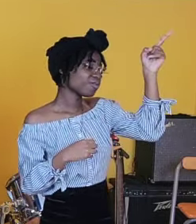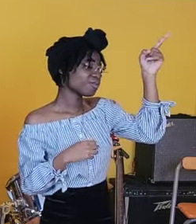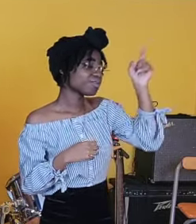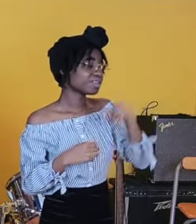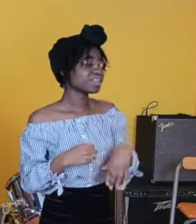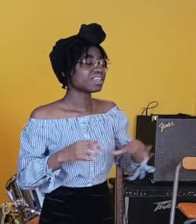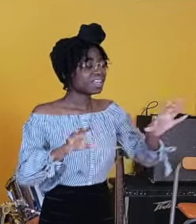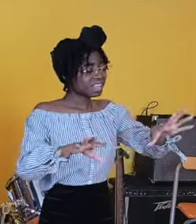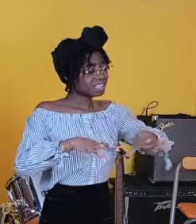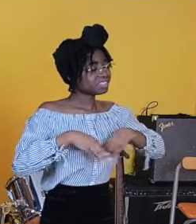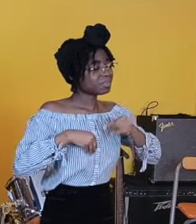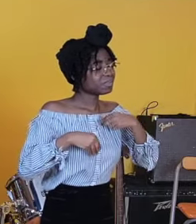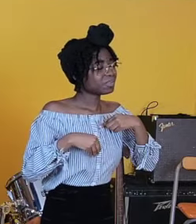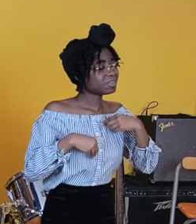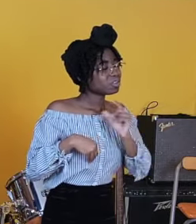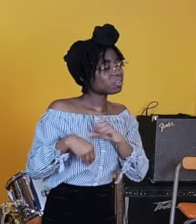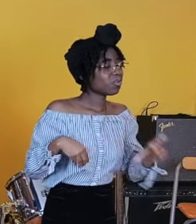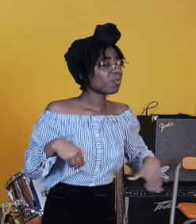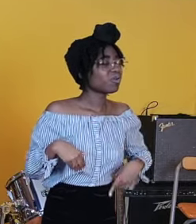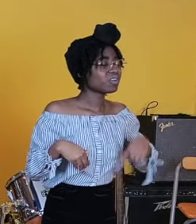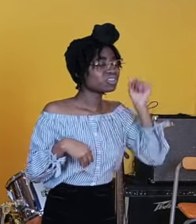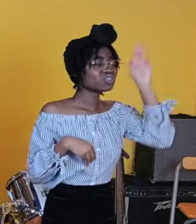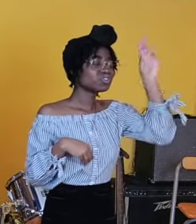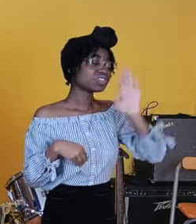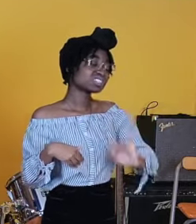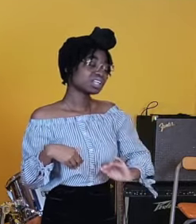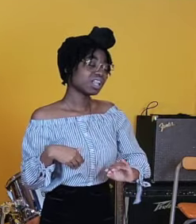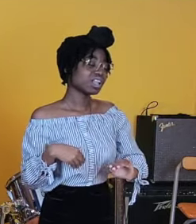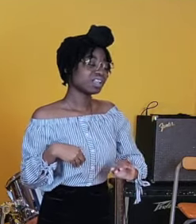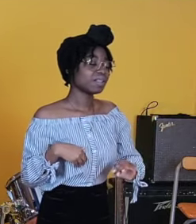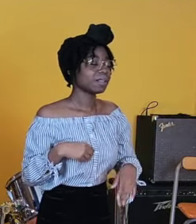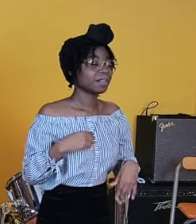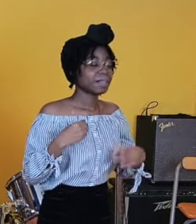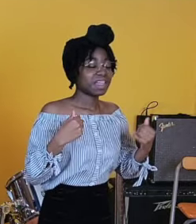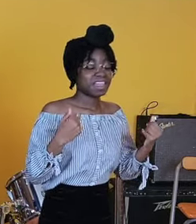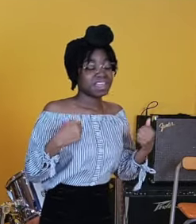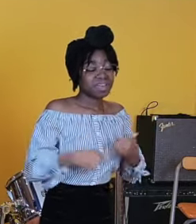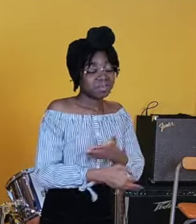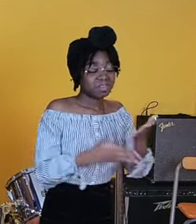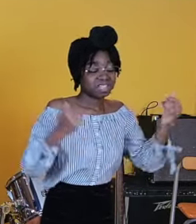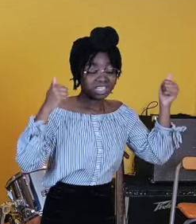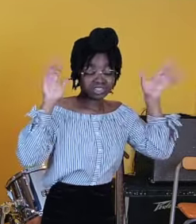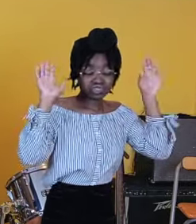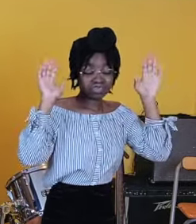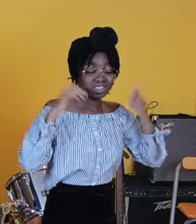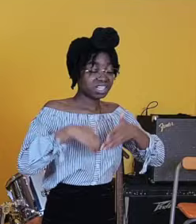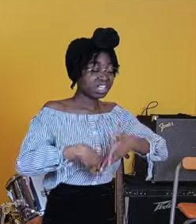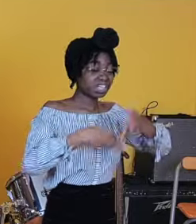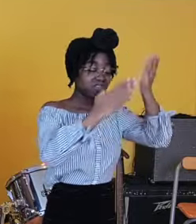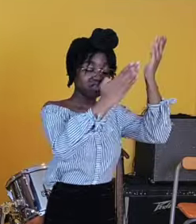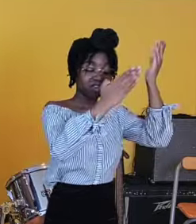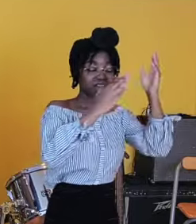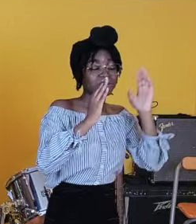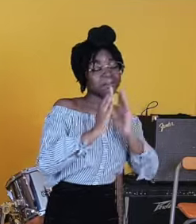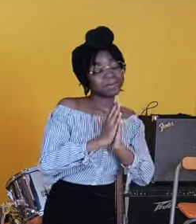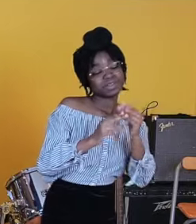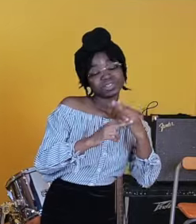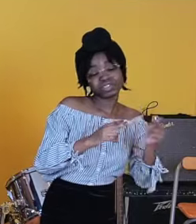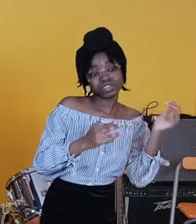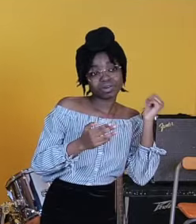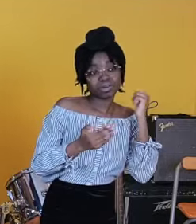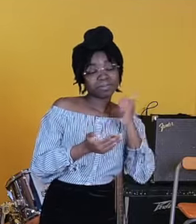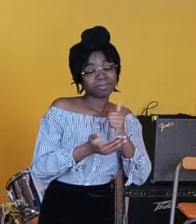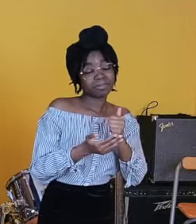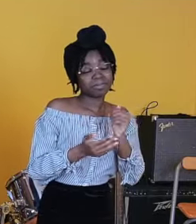me as one of your children. I surrender all to you. And I pray this short prayer in Jesus' name. If you pray this